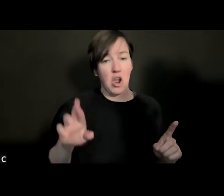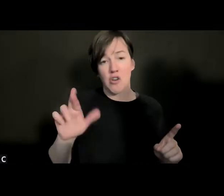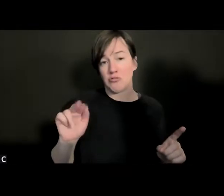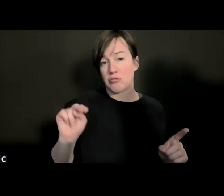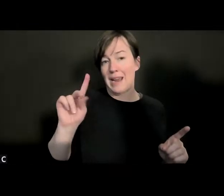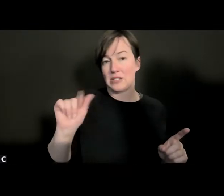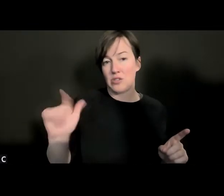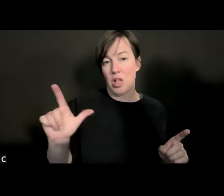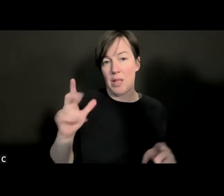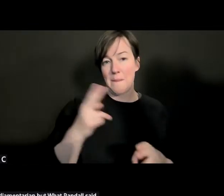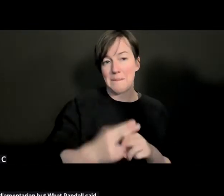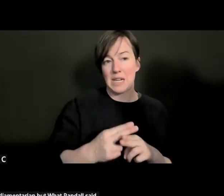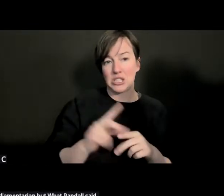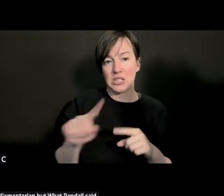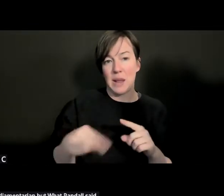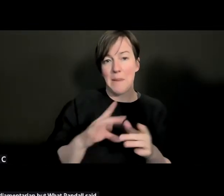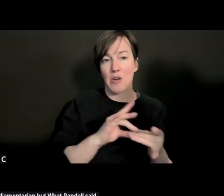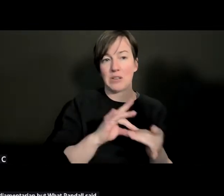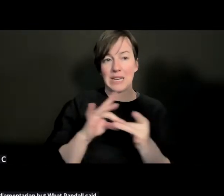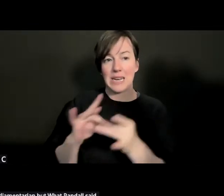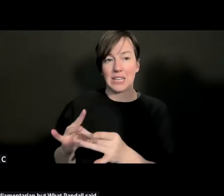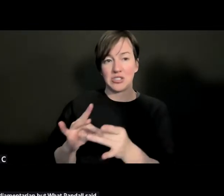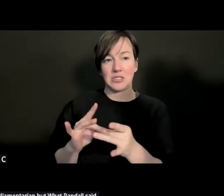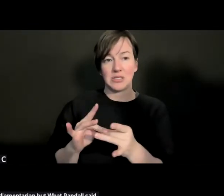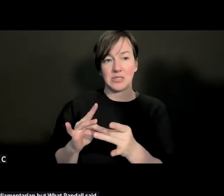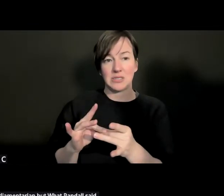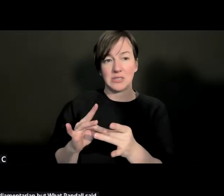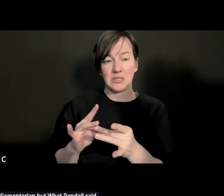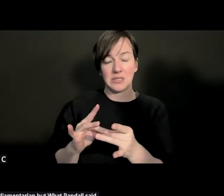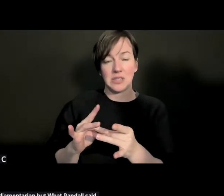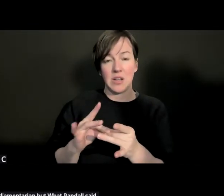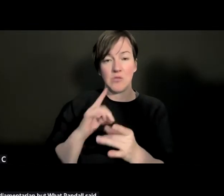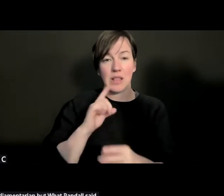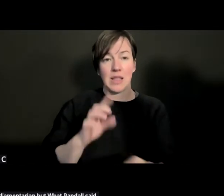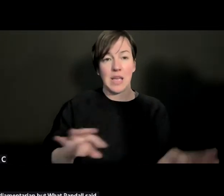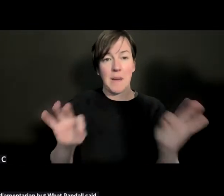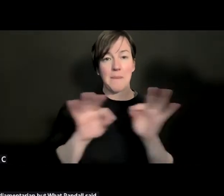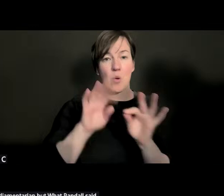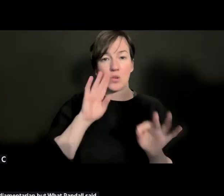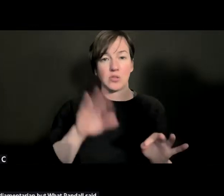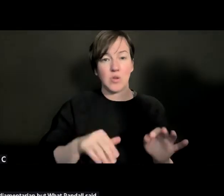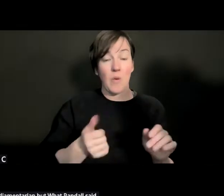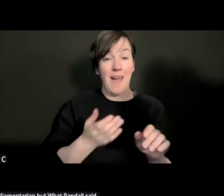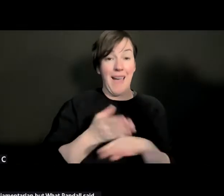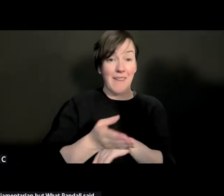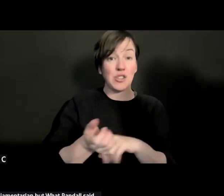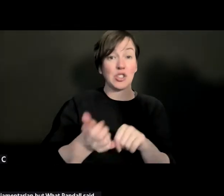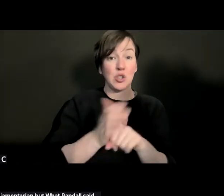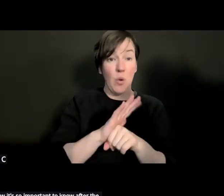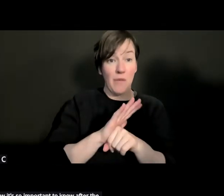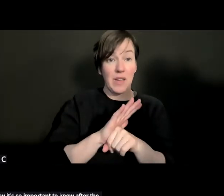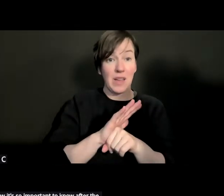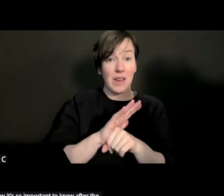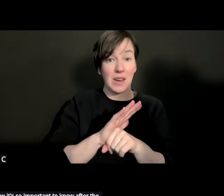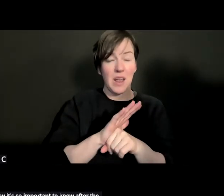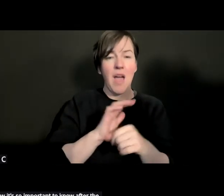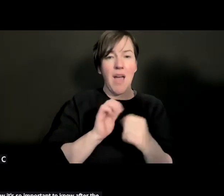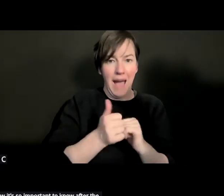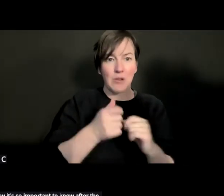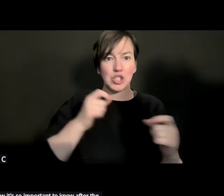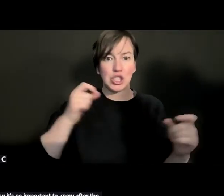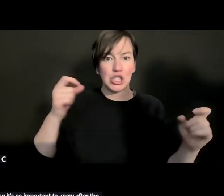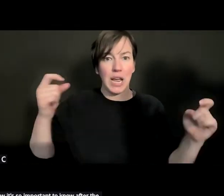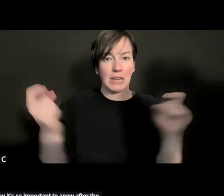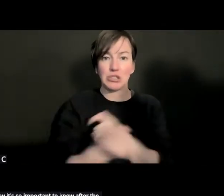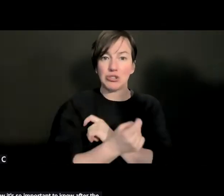earlier about connectedness and about how it's so important to know after the COVID experience, how things have changed, not